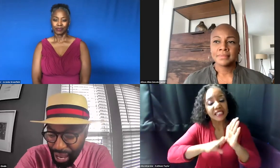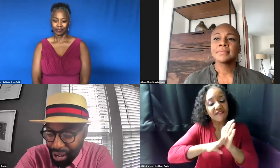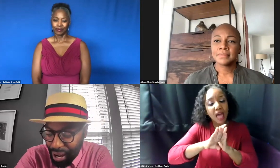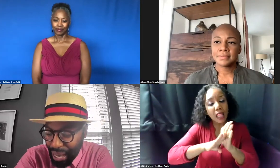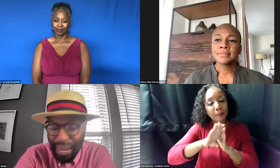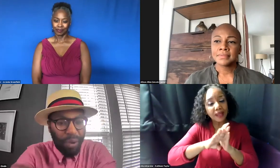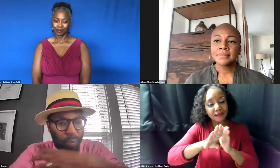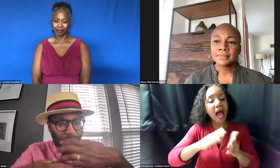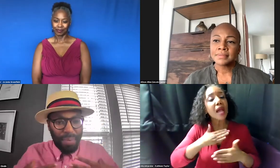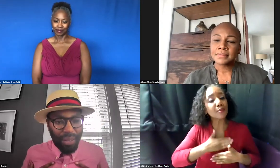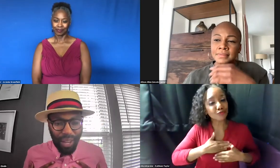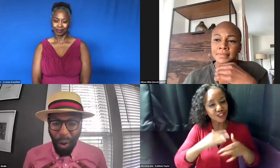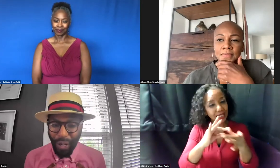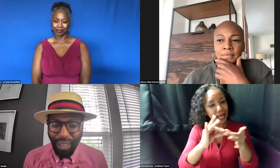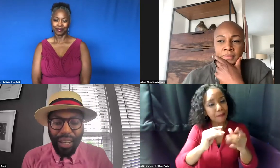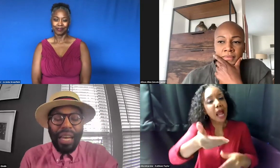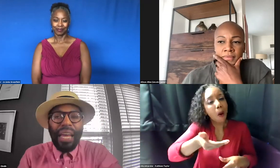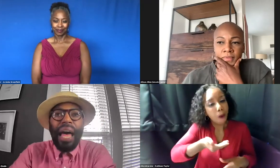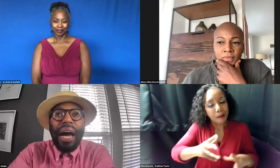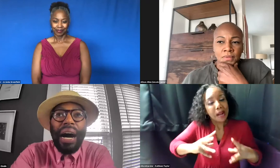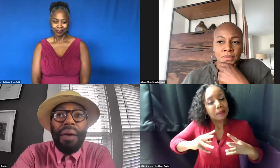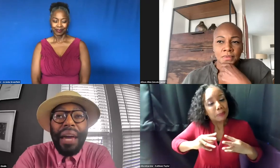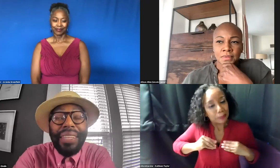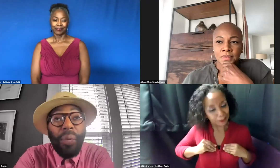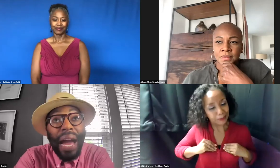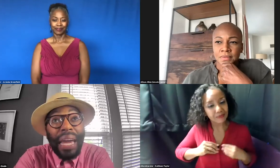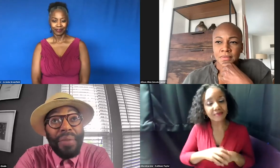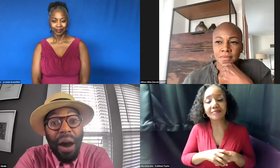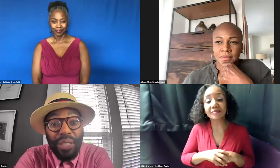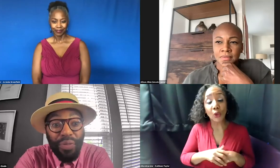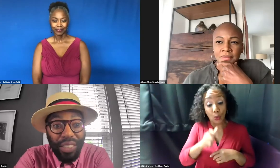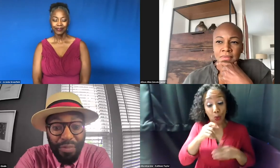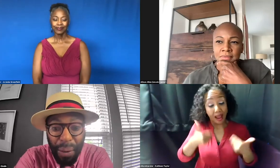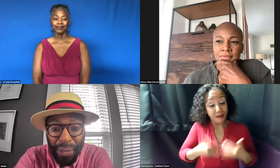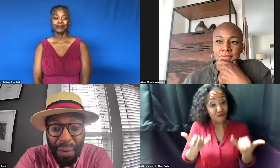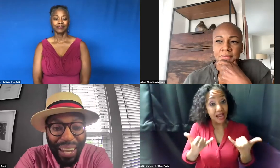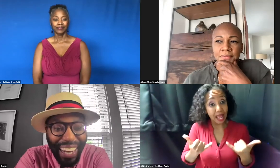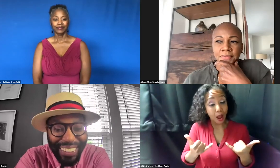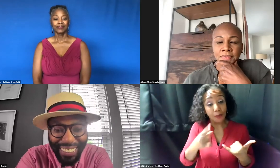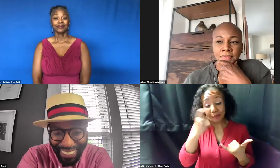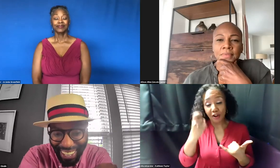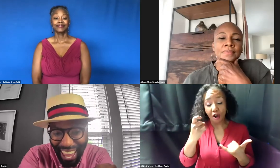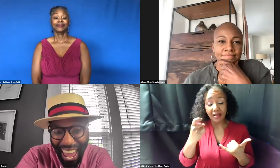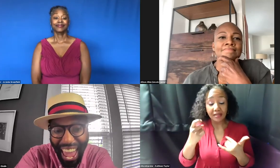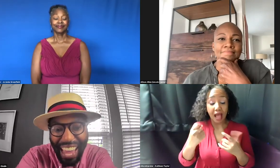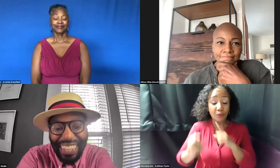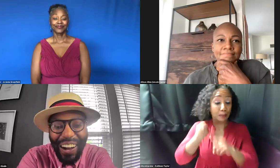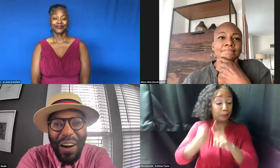comment and welcome it and own it. I think that where I am now is a function of being beat up a lot.